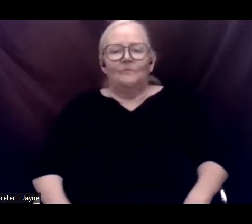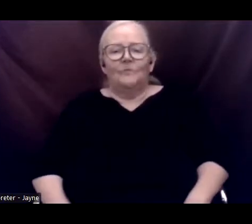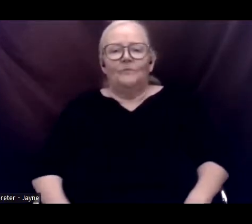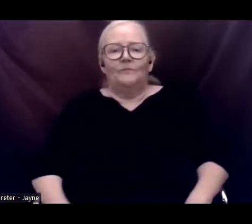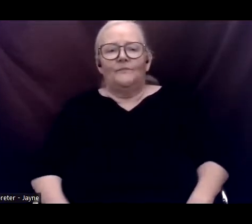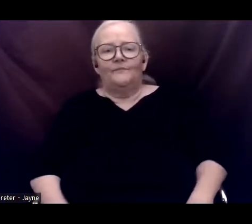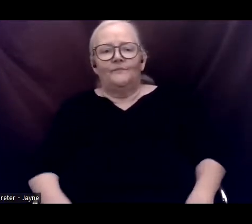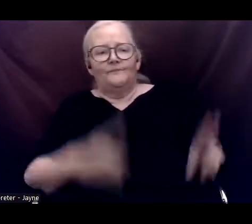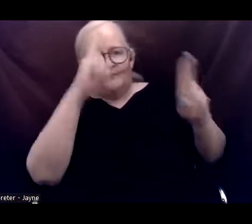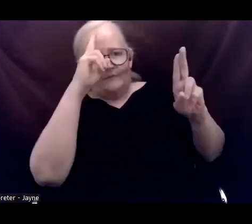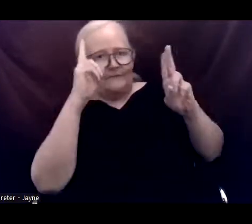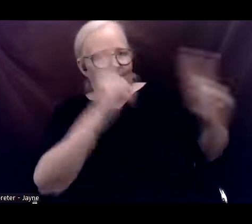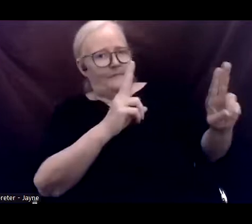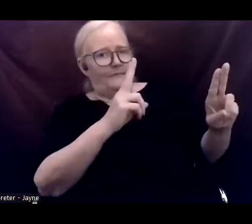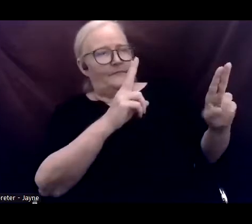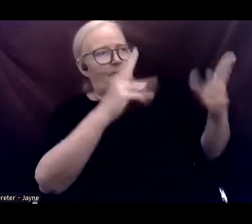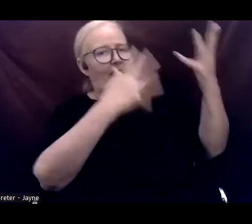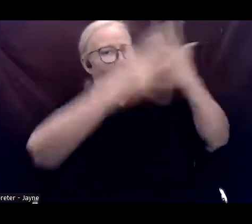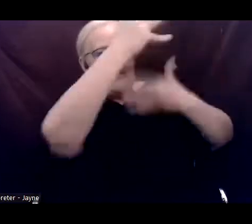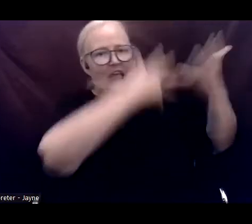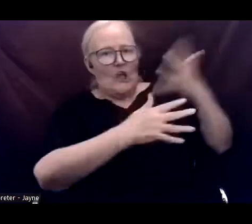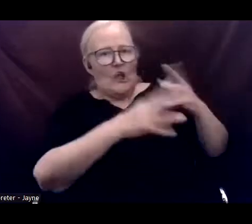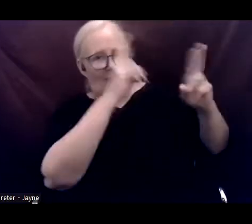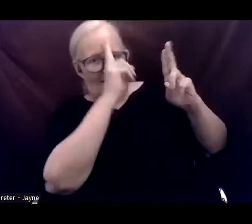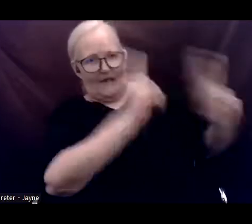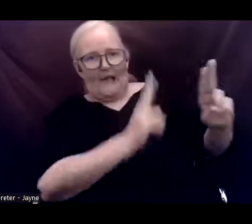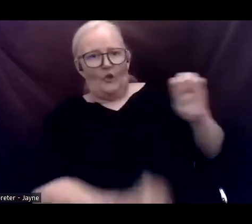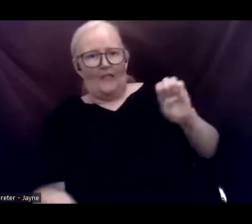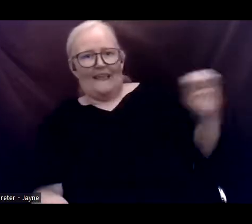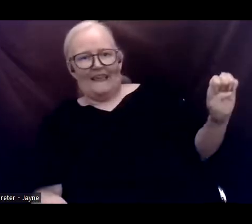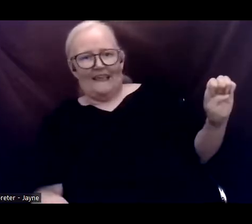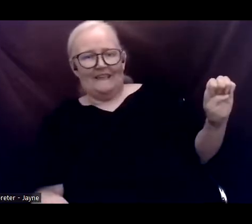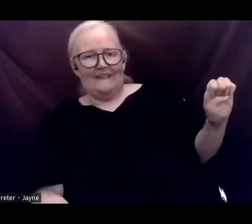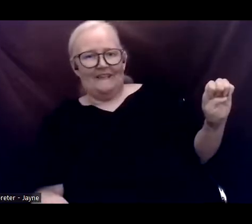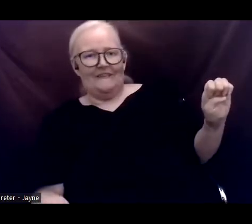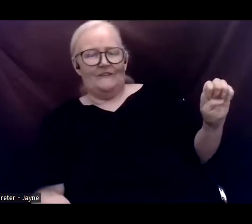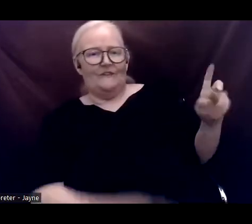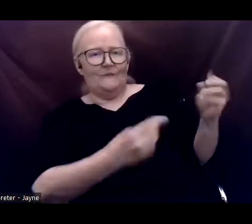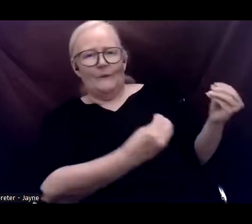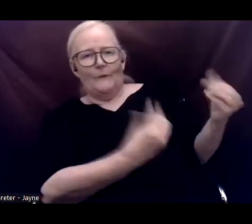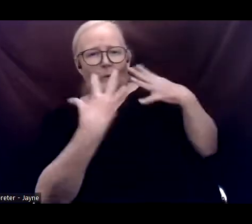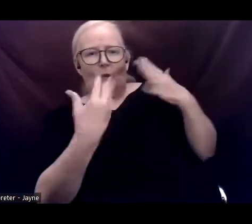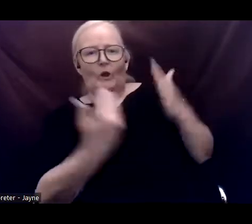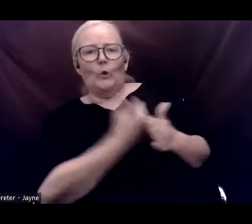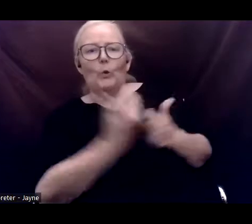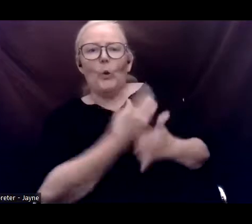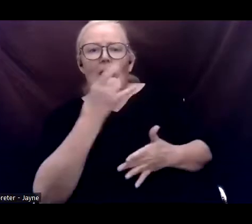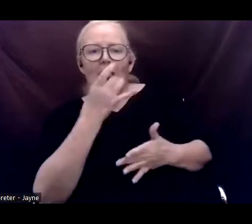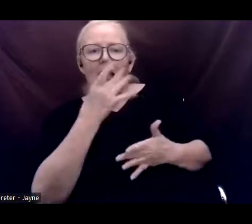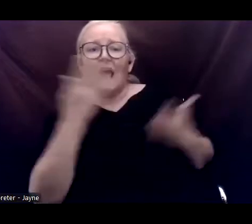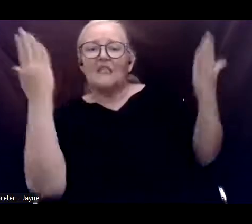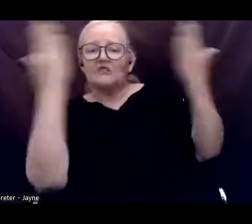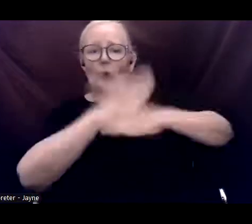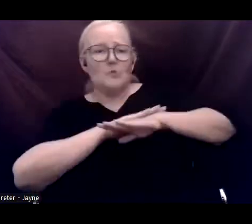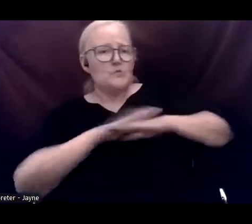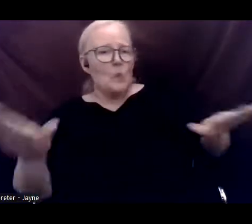Hail to the air, hail to the east. Blow in new light, let darkness cease.